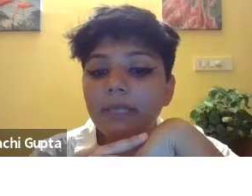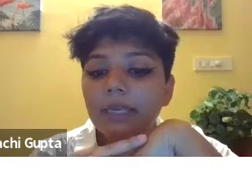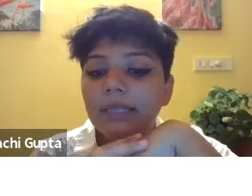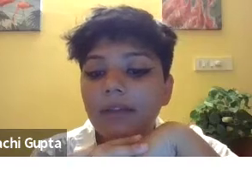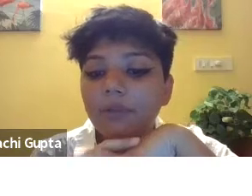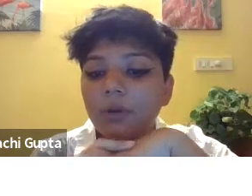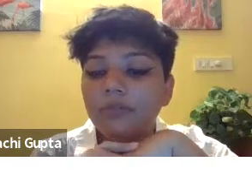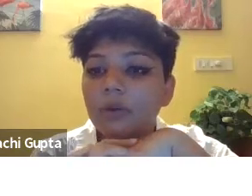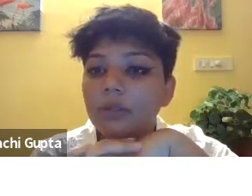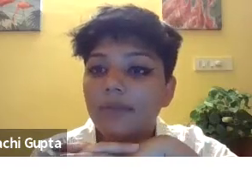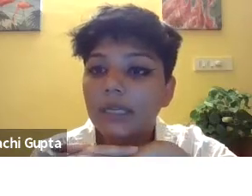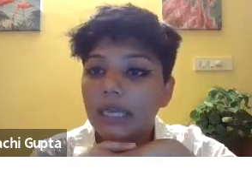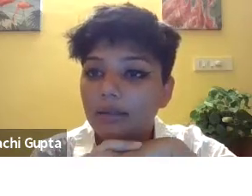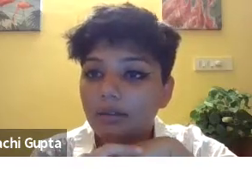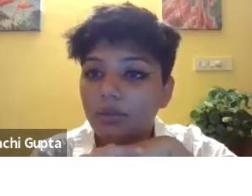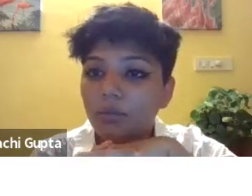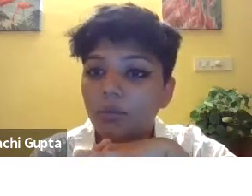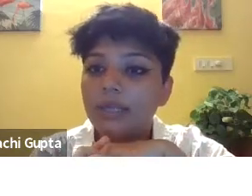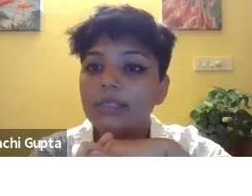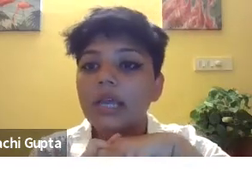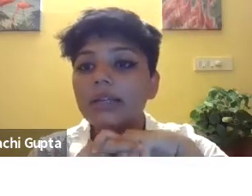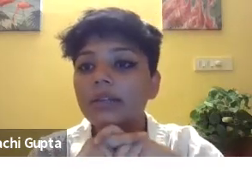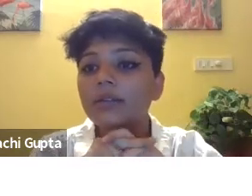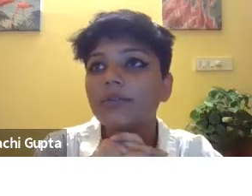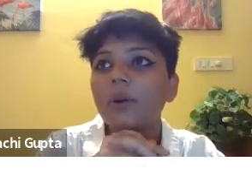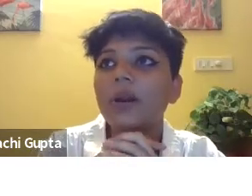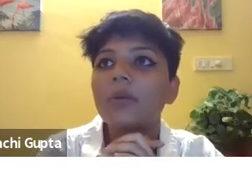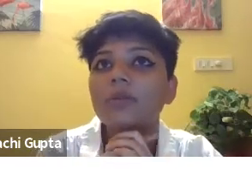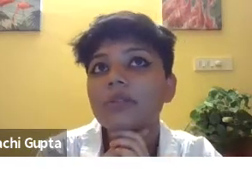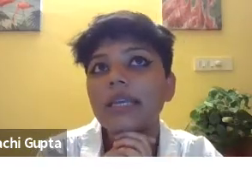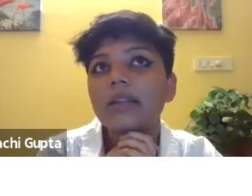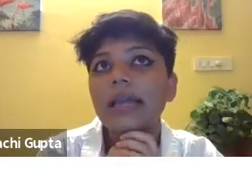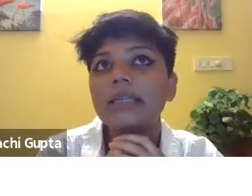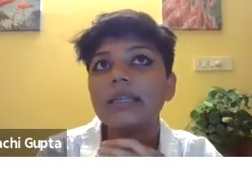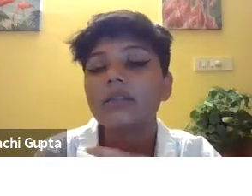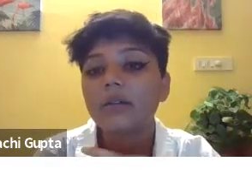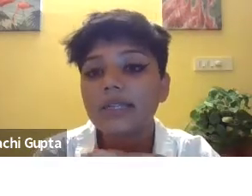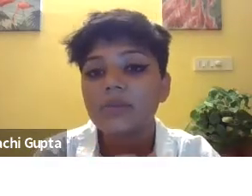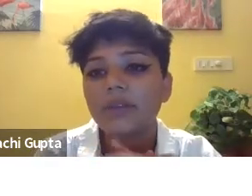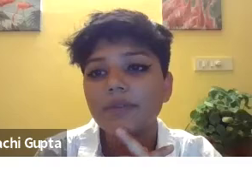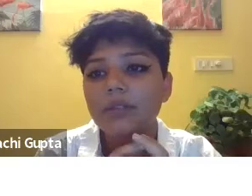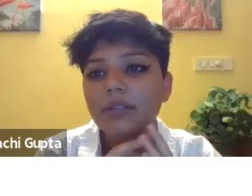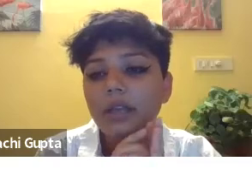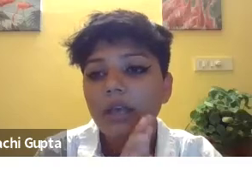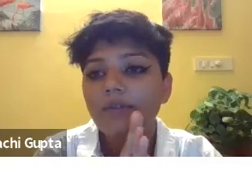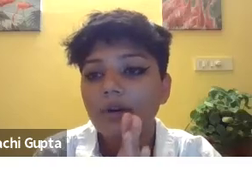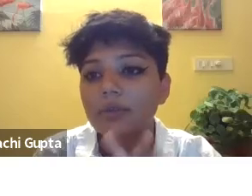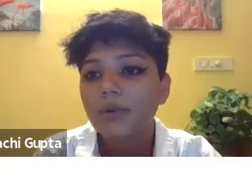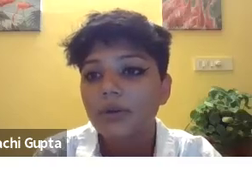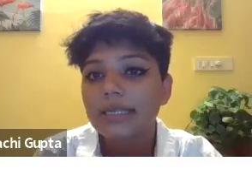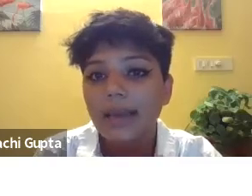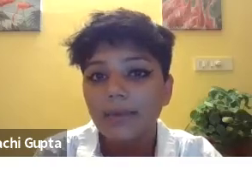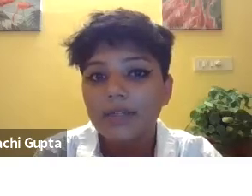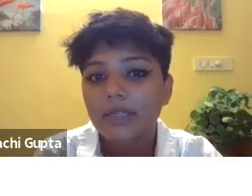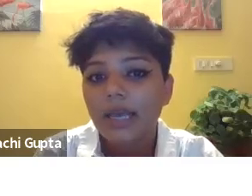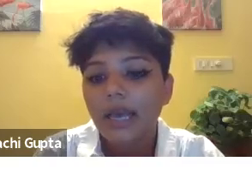Advertising is something that photography also heavily catered to, which started from around, say, the 1930s when the first firms